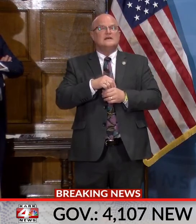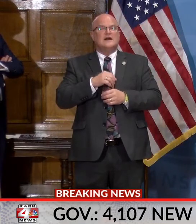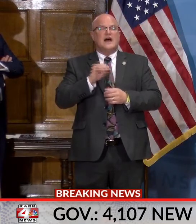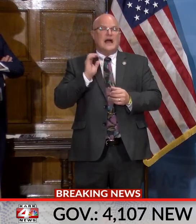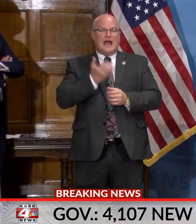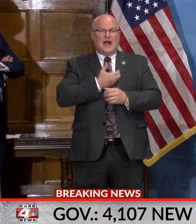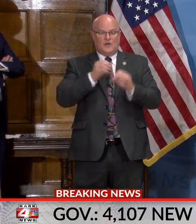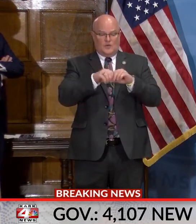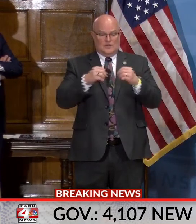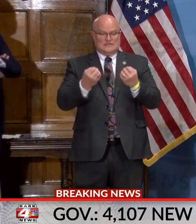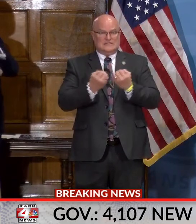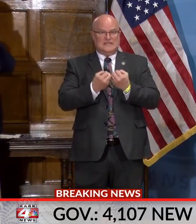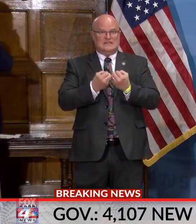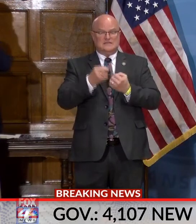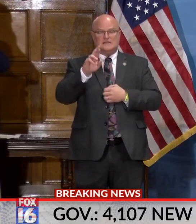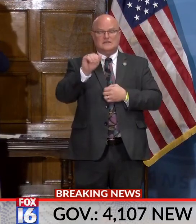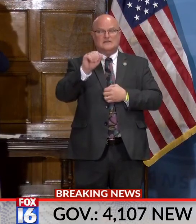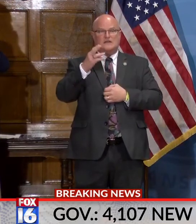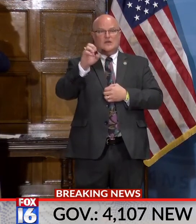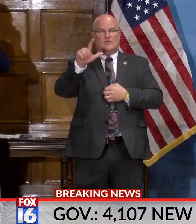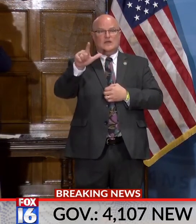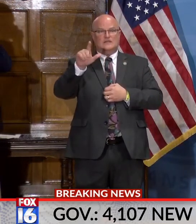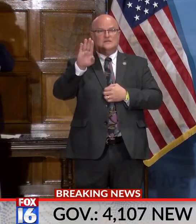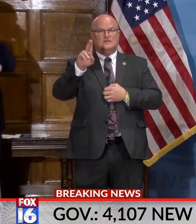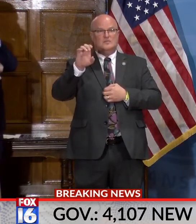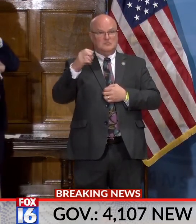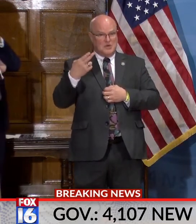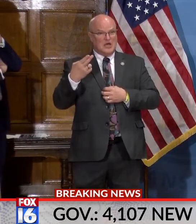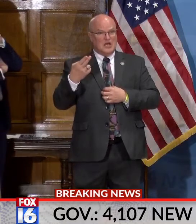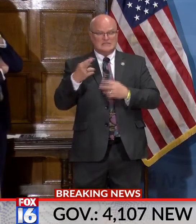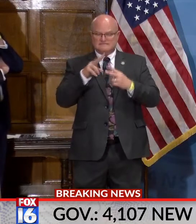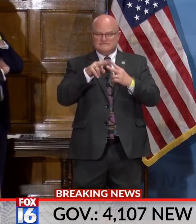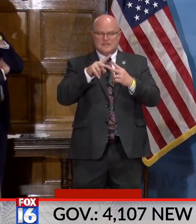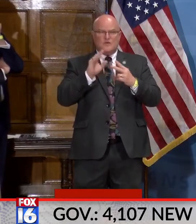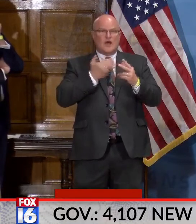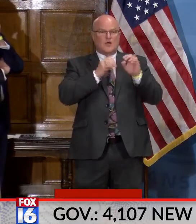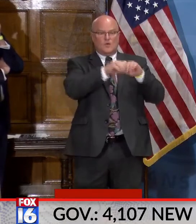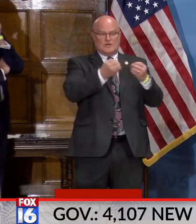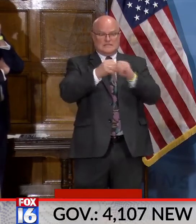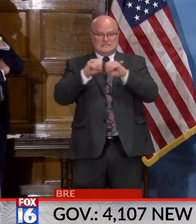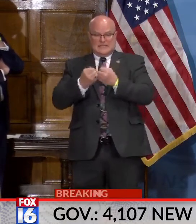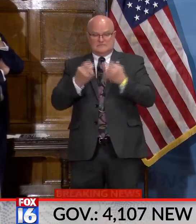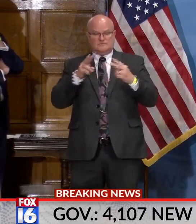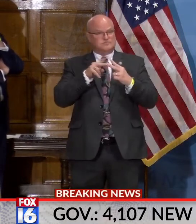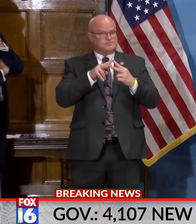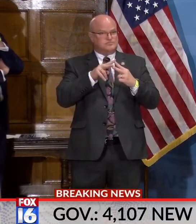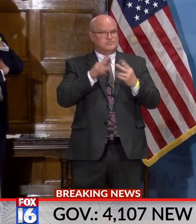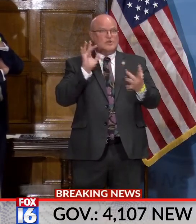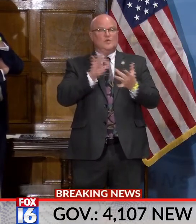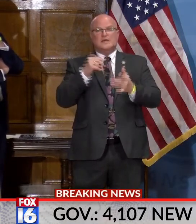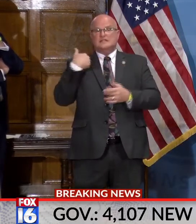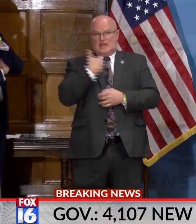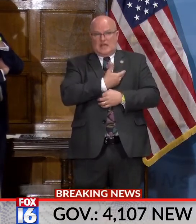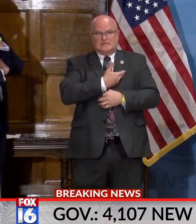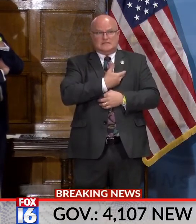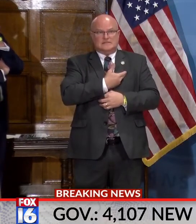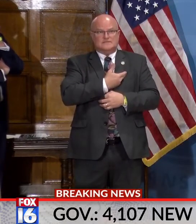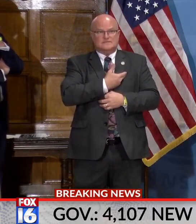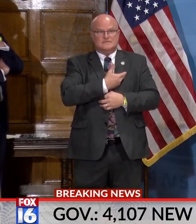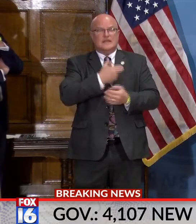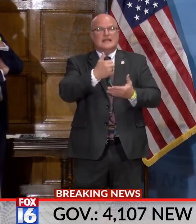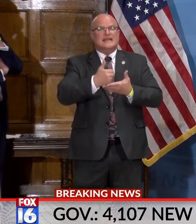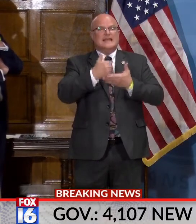our organization, Rachel Bunch at the Arkansas Healthcare Association, either one of our organizations, you can reach us through our website, can